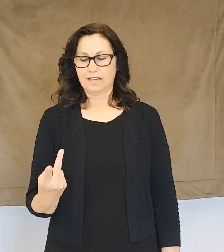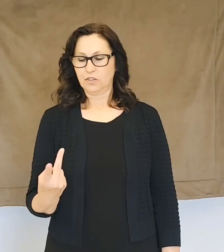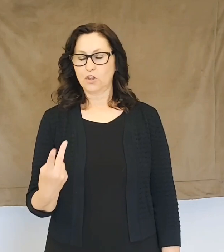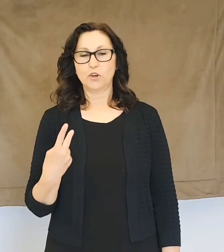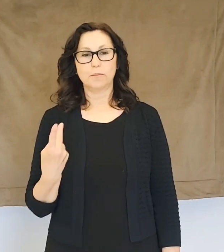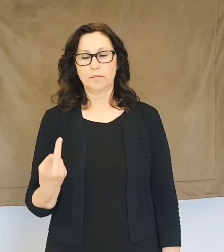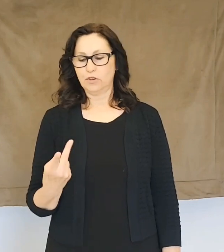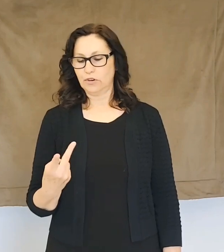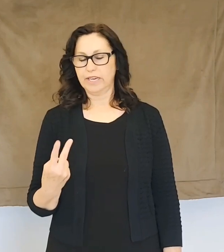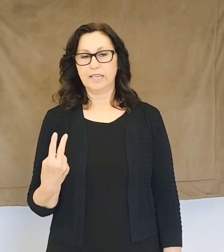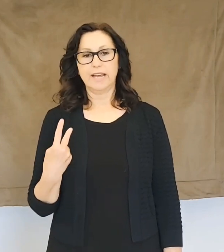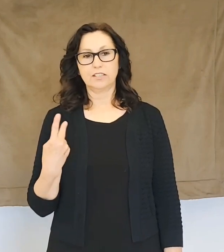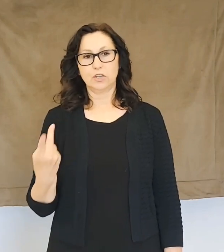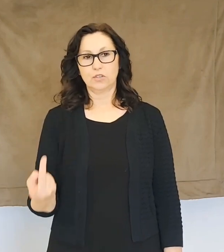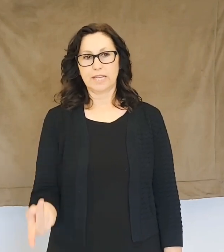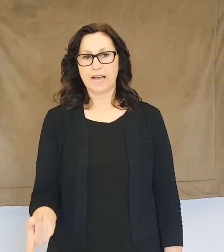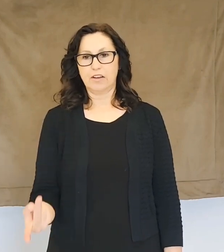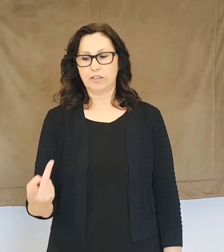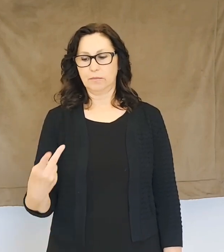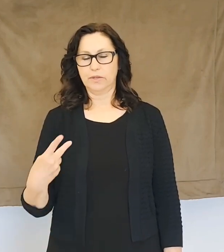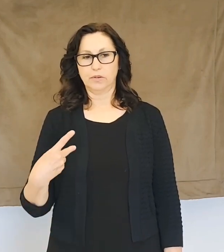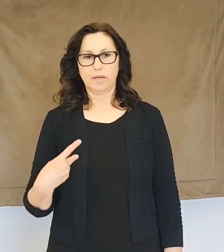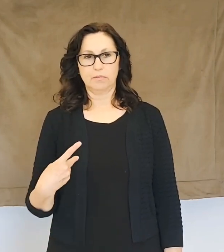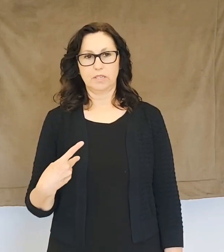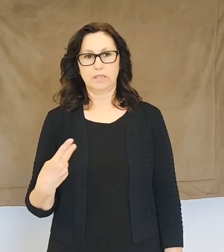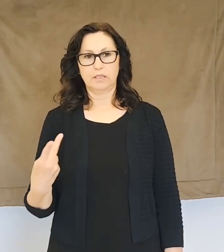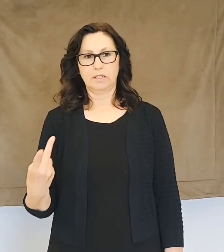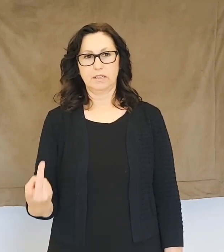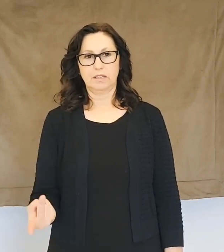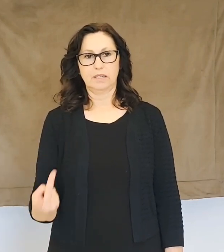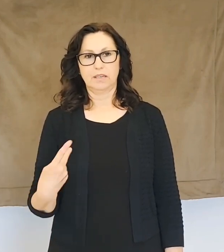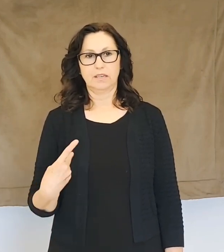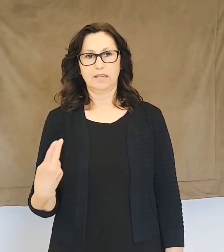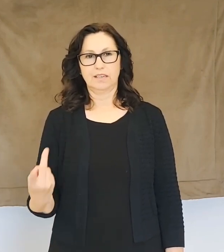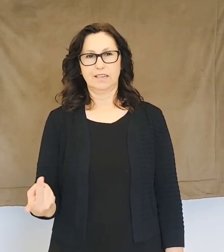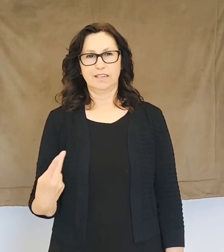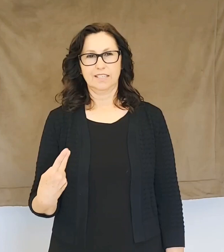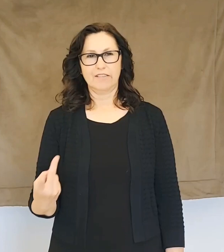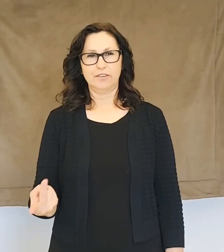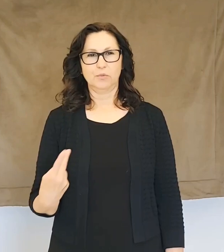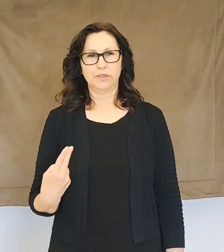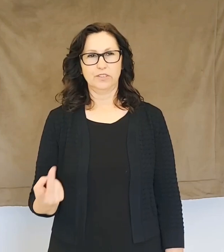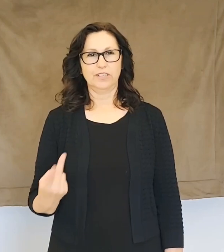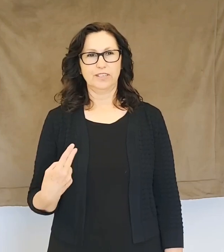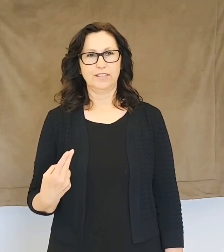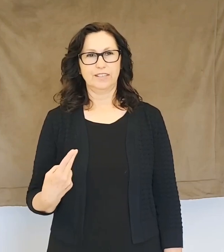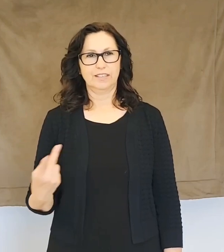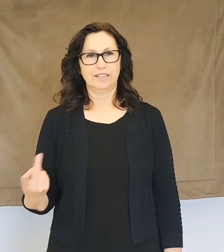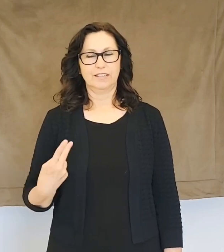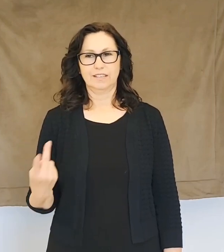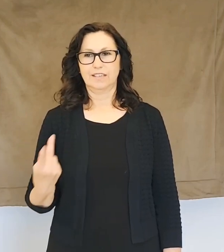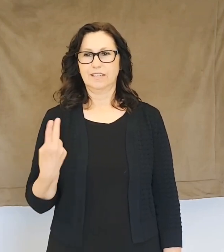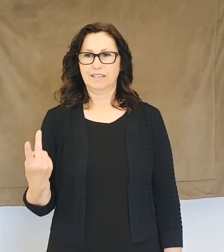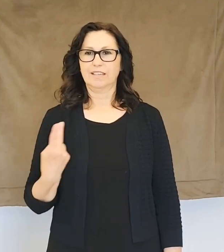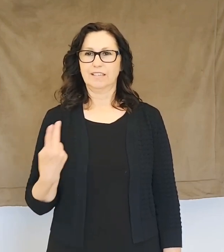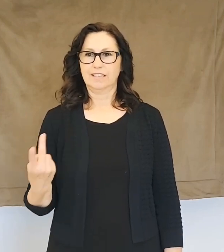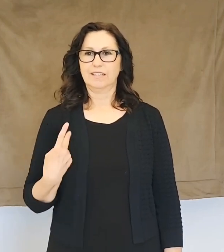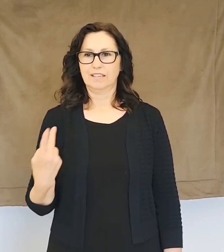Okay. So your index goes out and your middle comes in. Does that feel weird to you? Kind of. Yeah. It's like